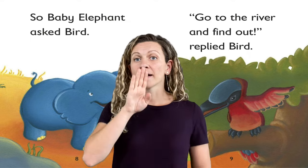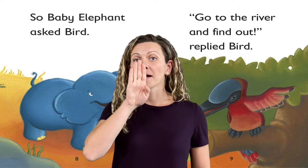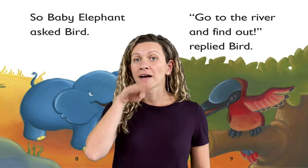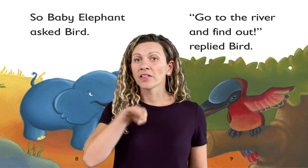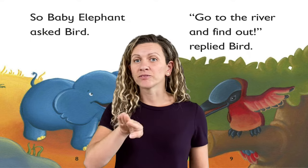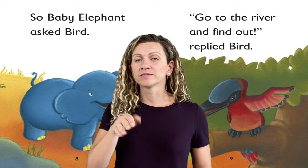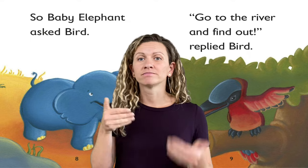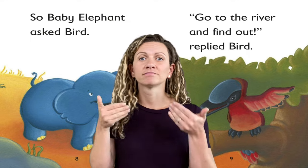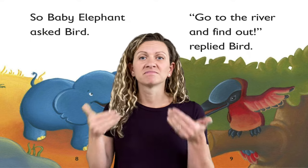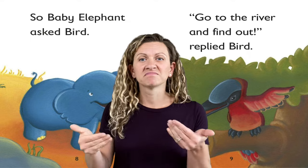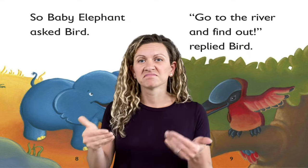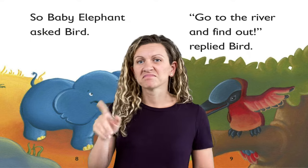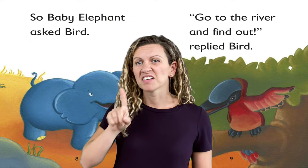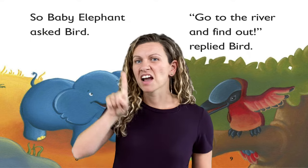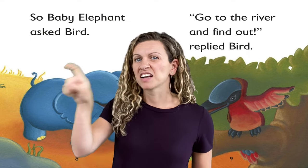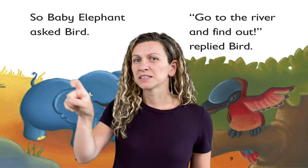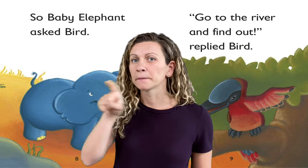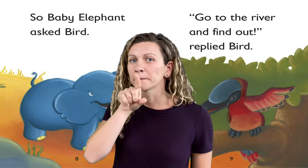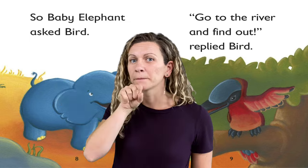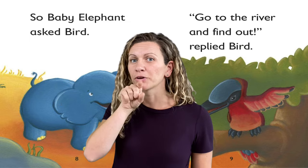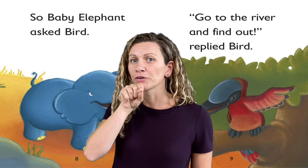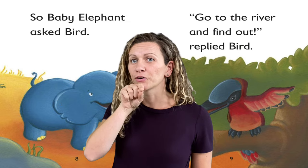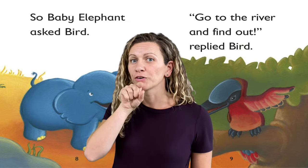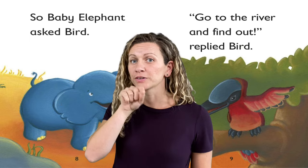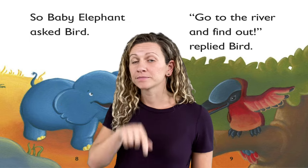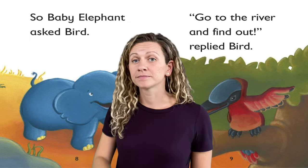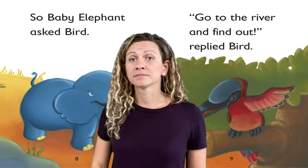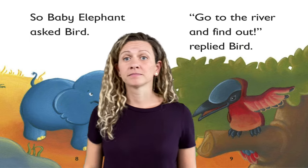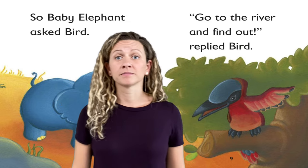So baby elephant asked Bird